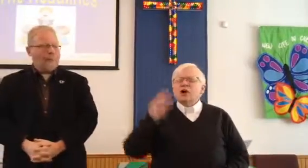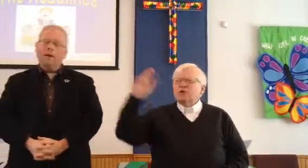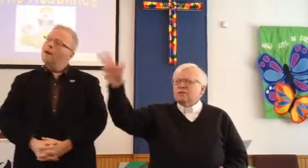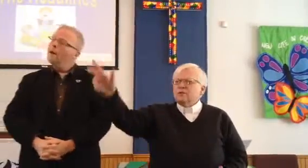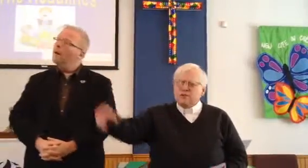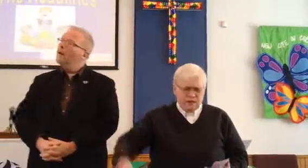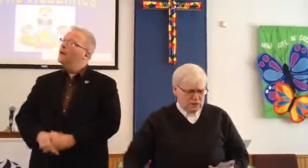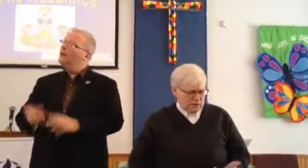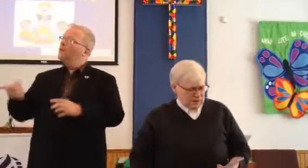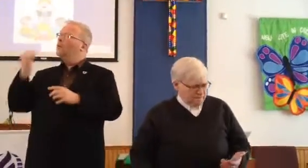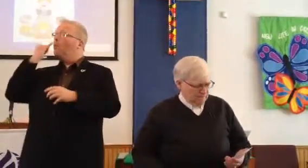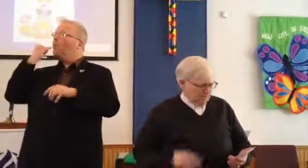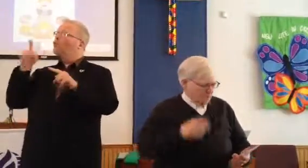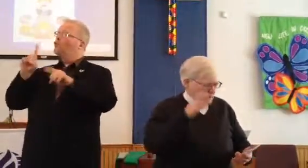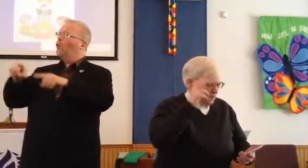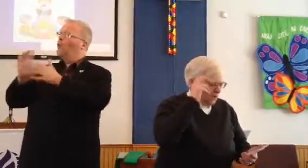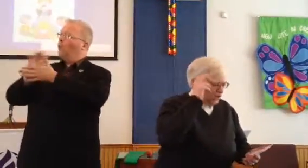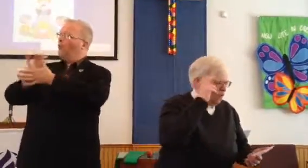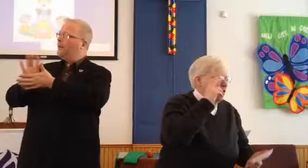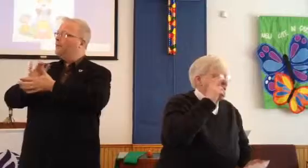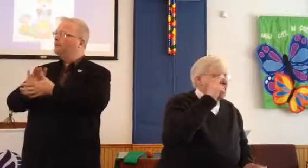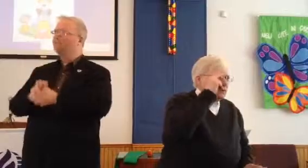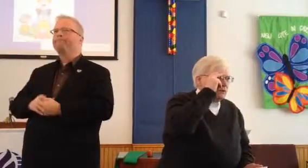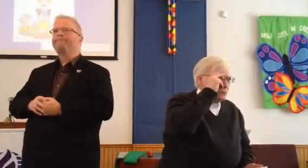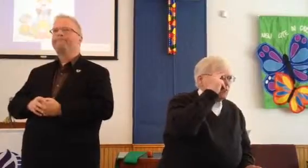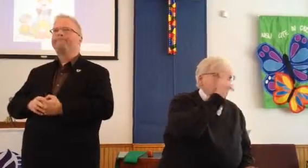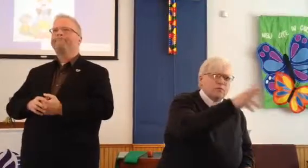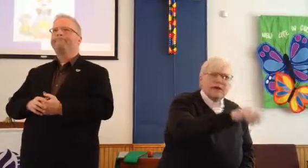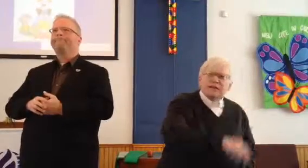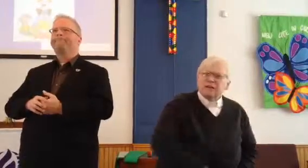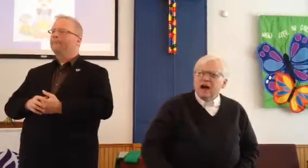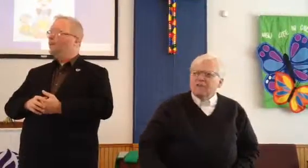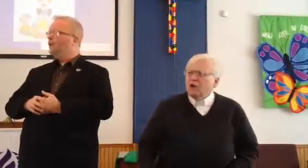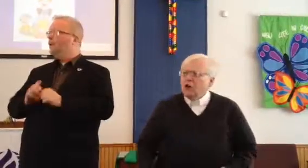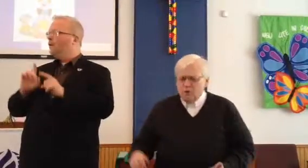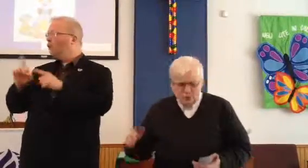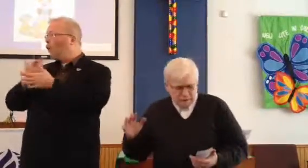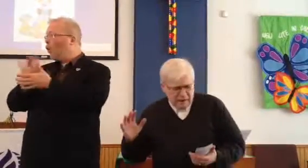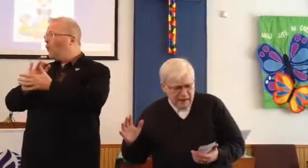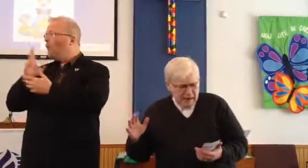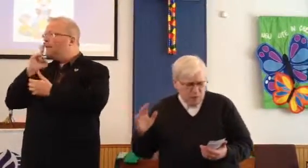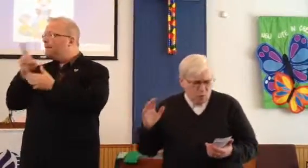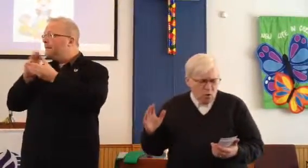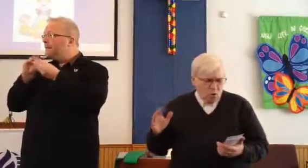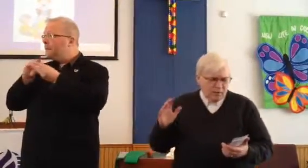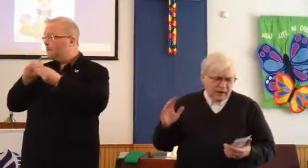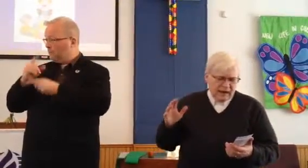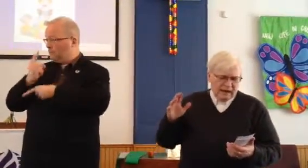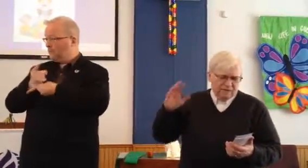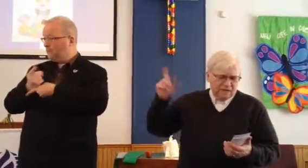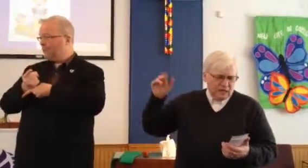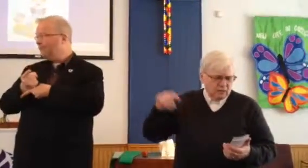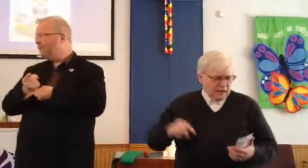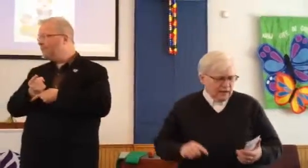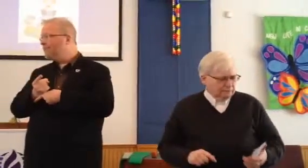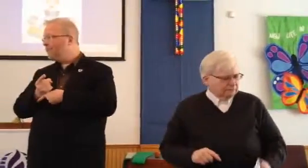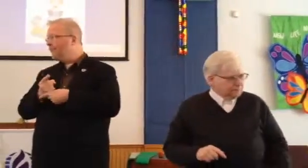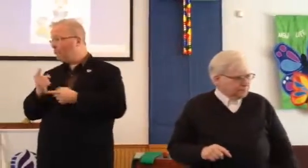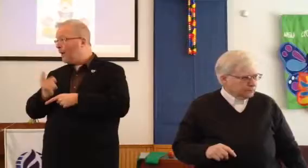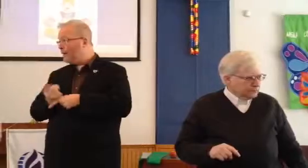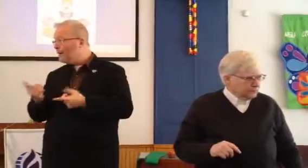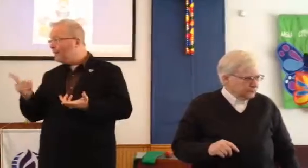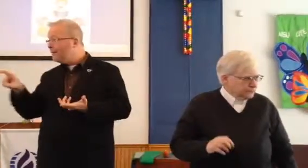When we go to the movies, or we read a novel, or we play a role-playing video